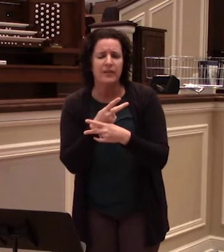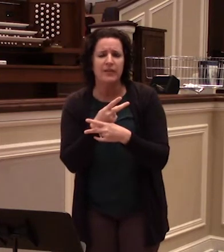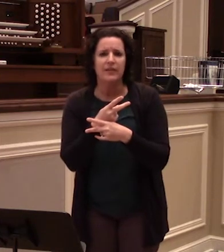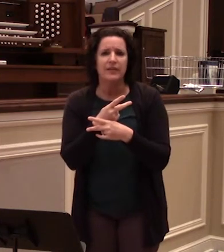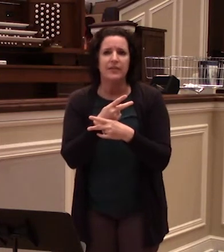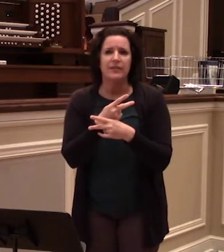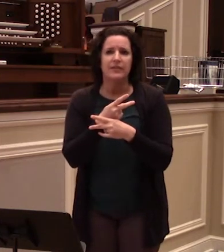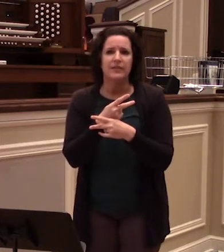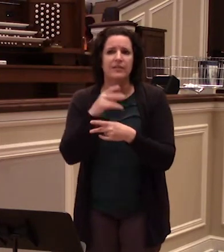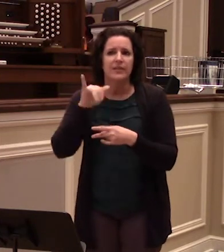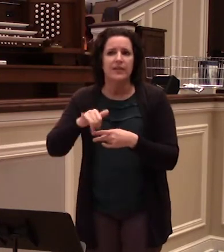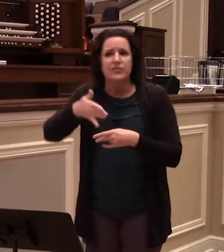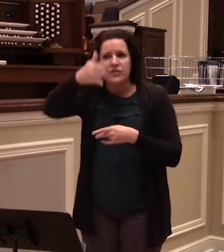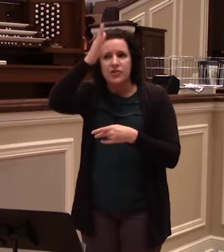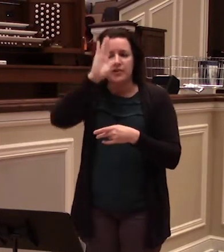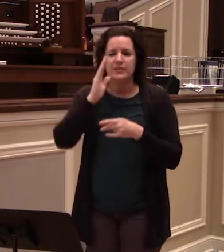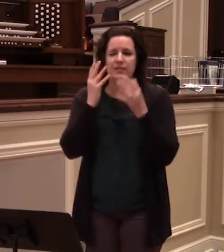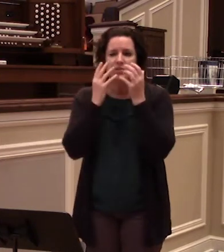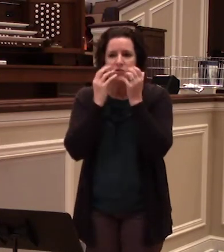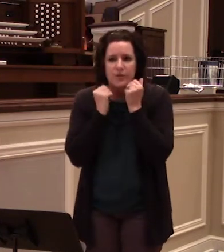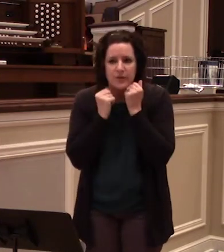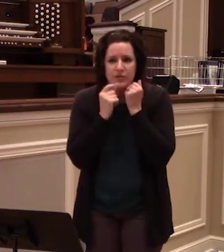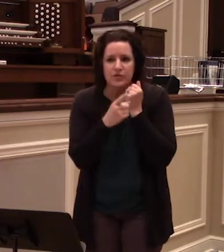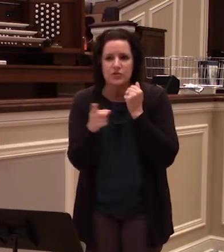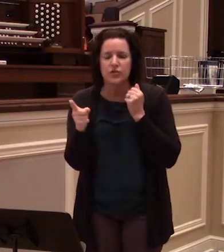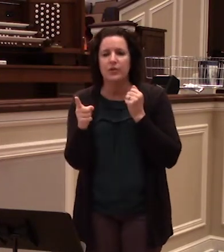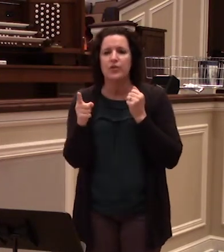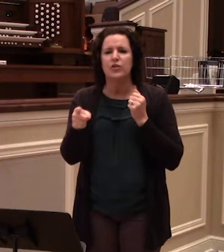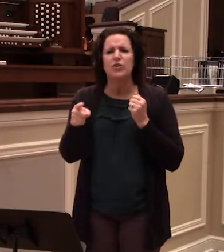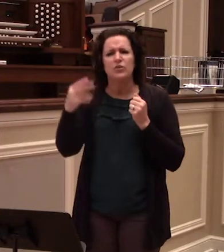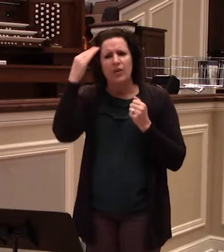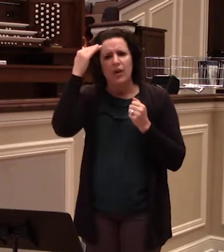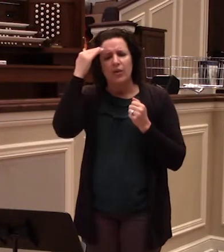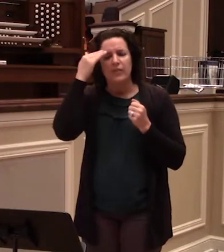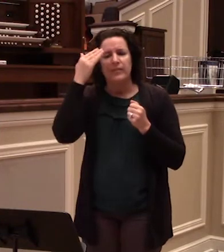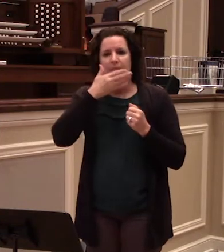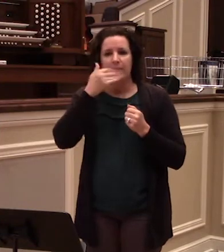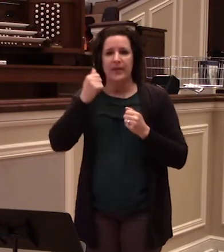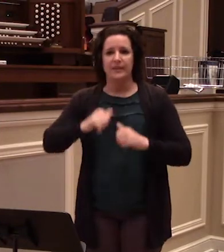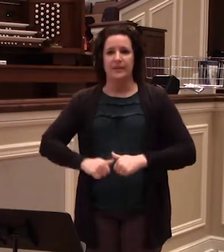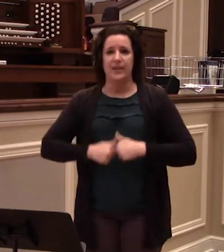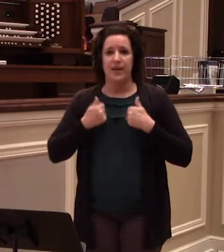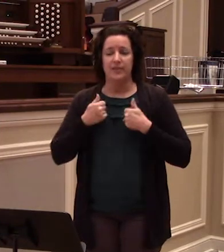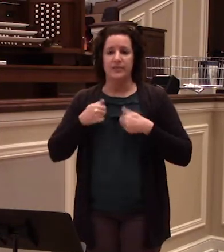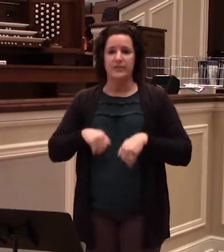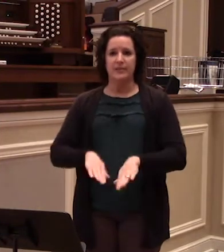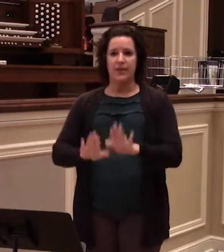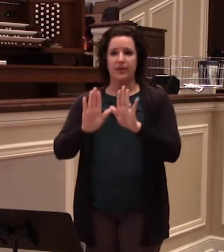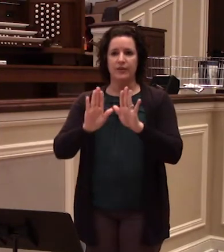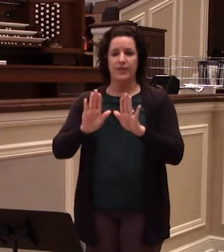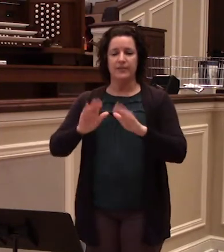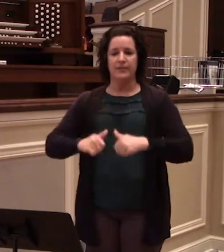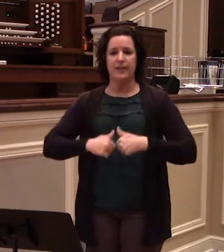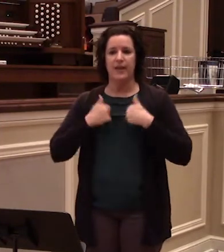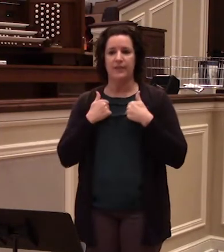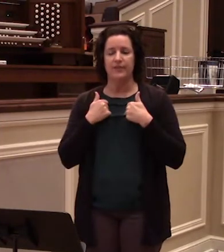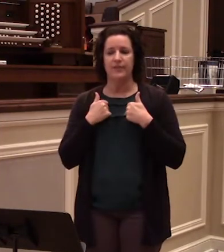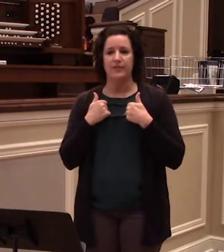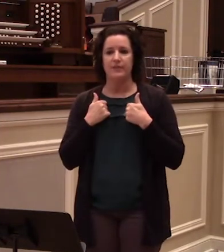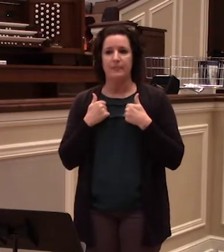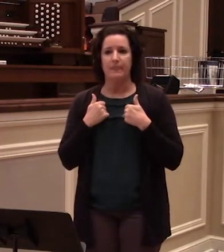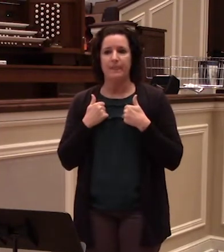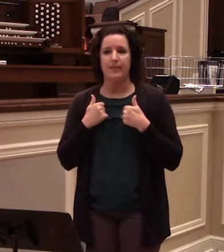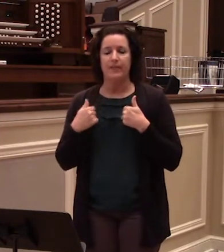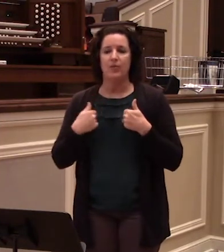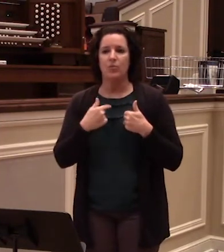himself out on you, you'll come to realize that the best life is the sacrifice life. You see, the big lie and the big problem is